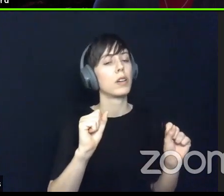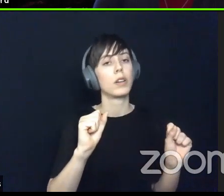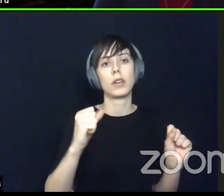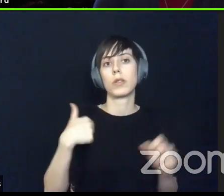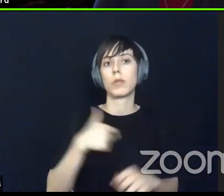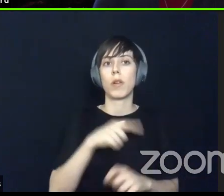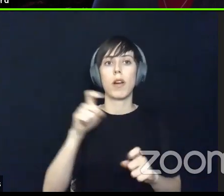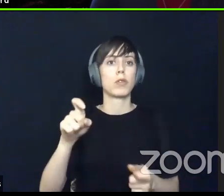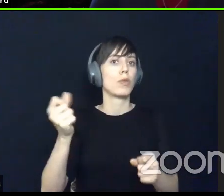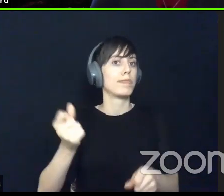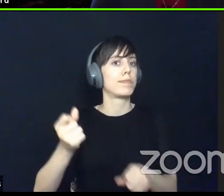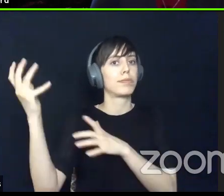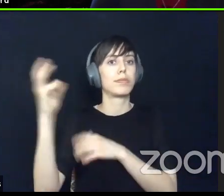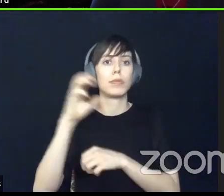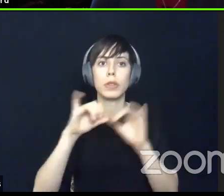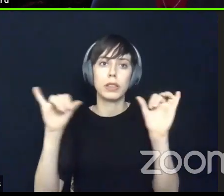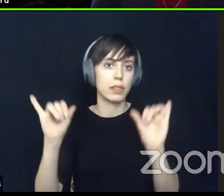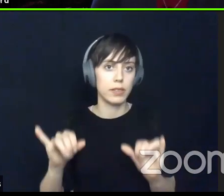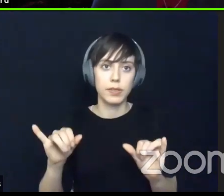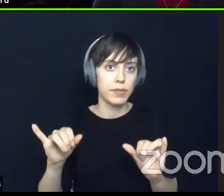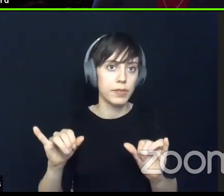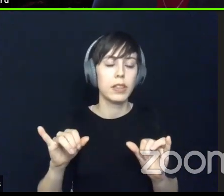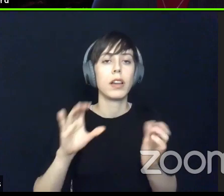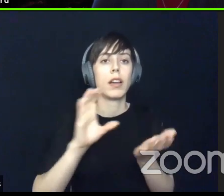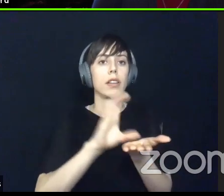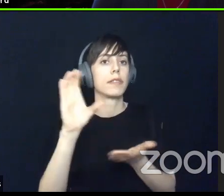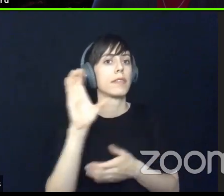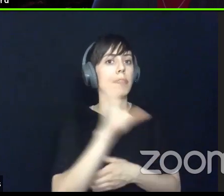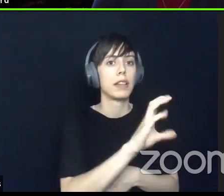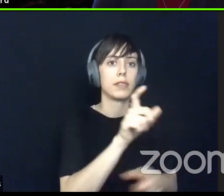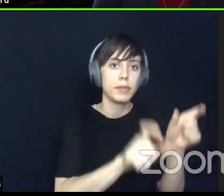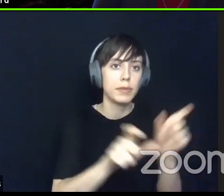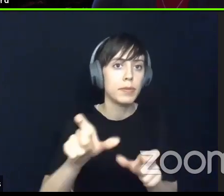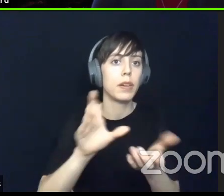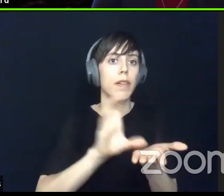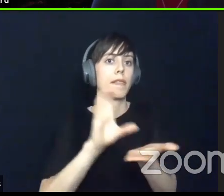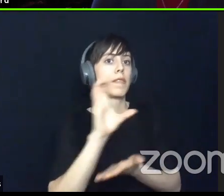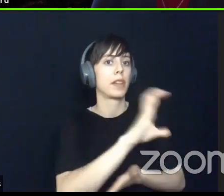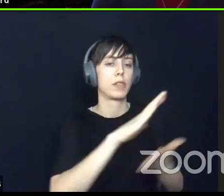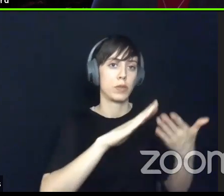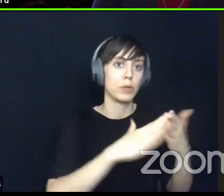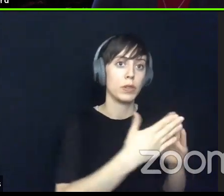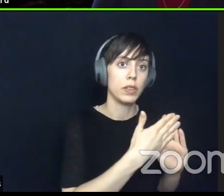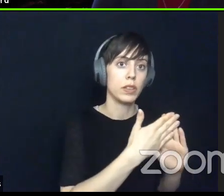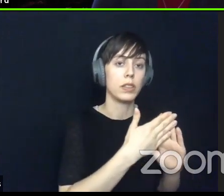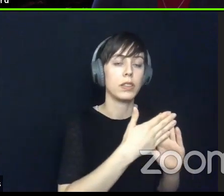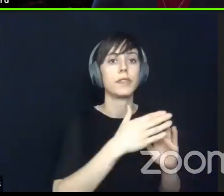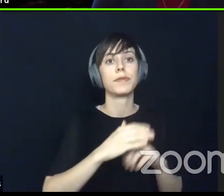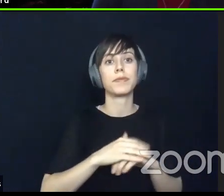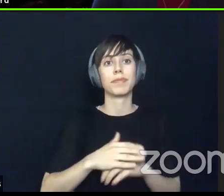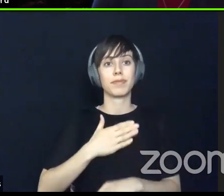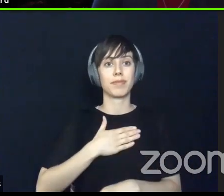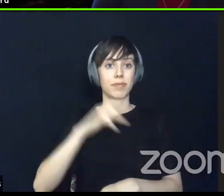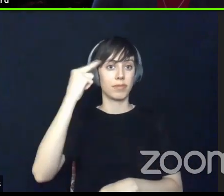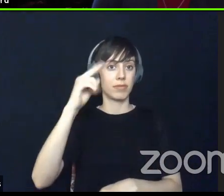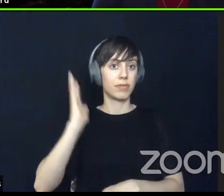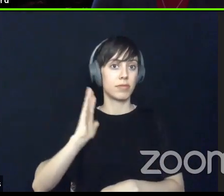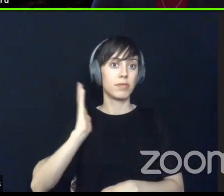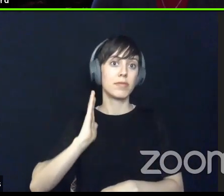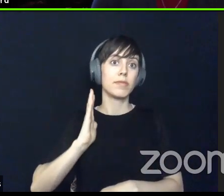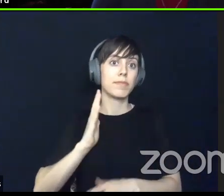people to have a closer relationship, you know, with the city. When my nephew got killed, one of the first things they did was talk